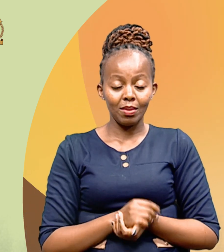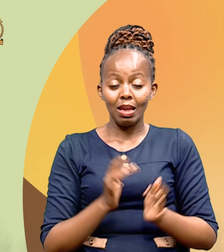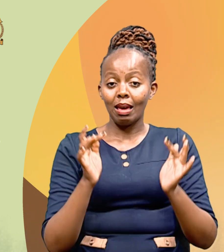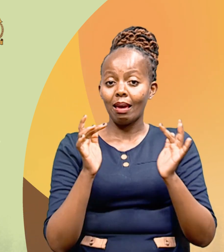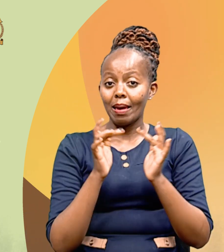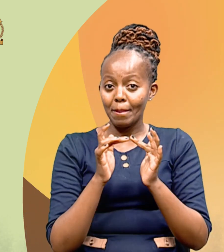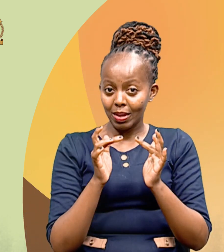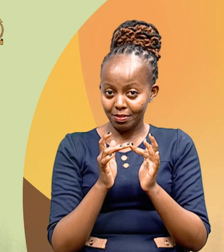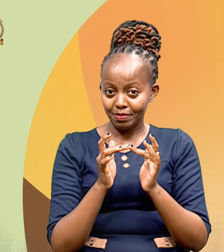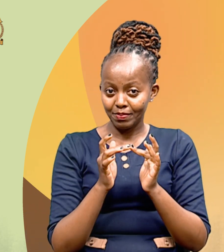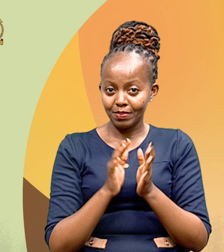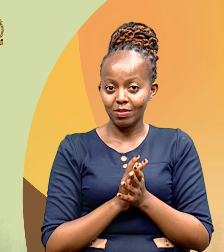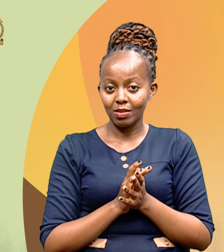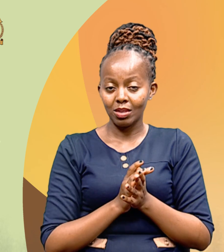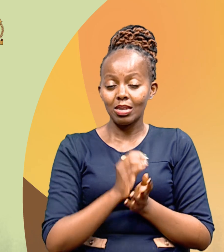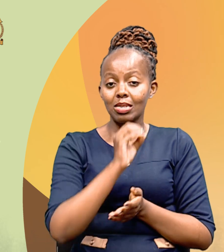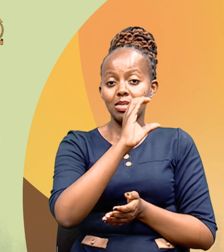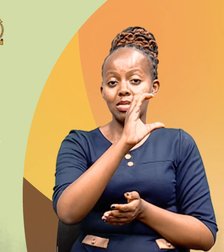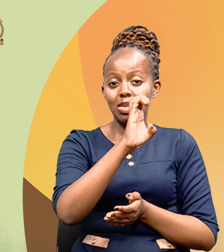Email